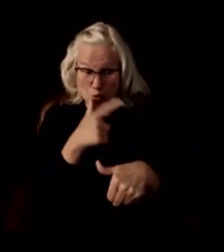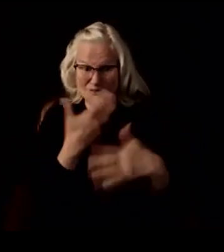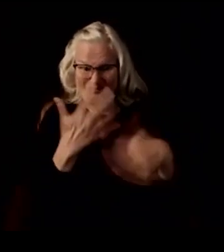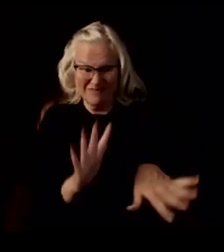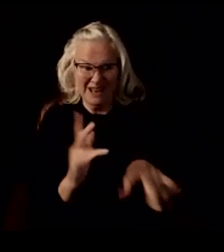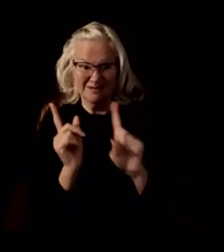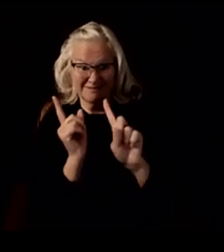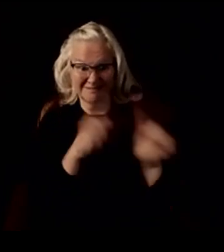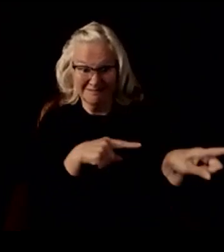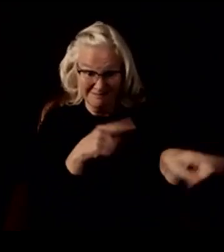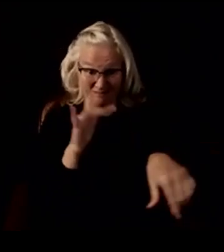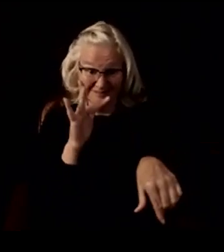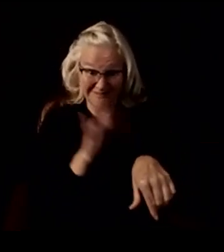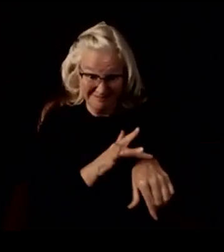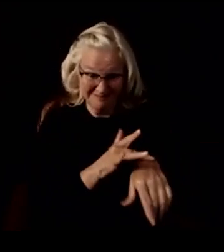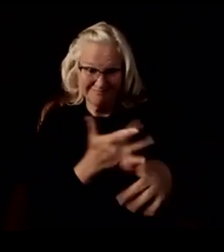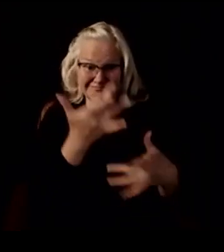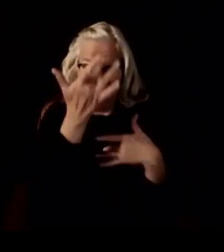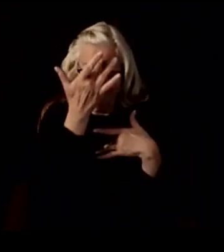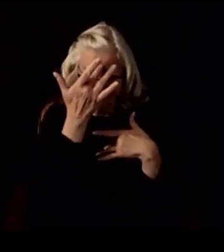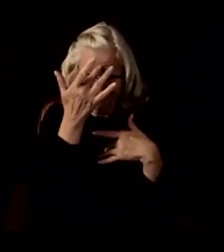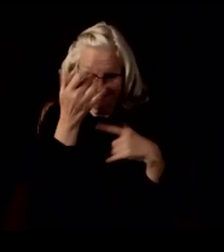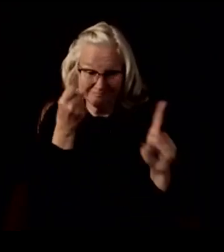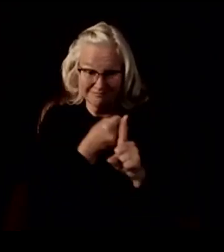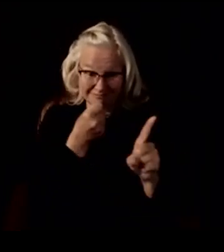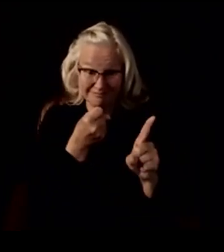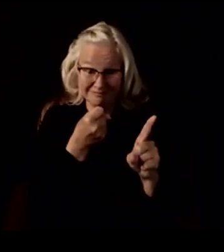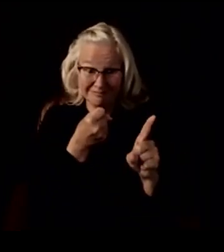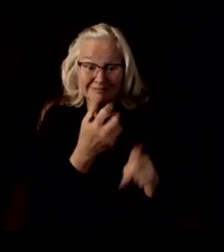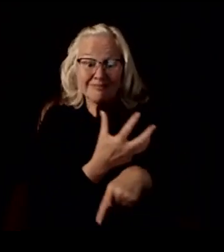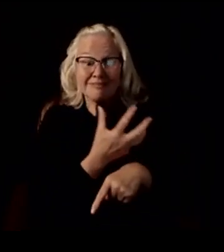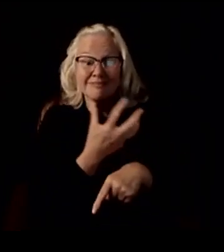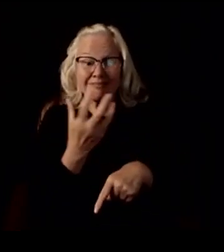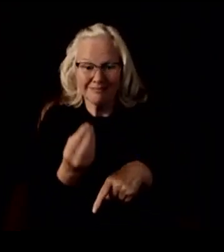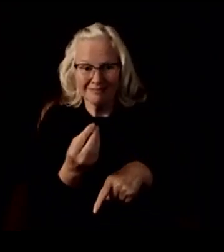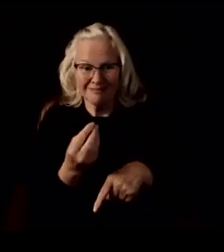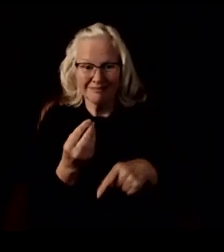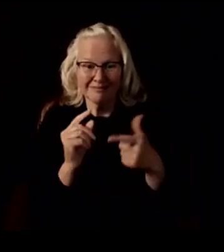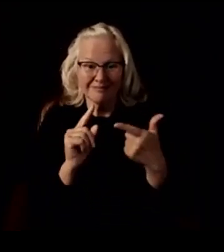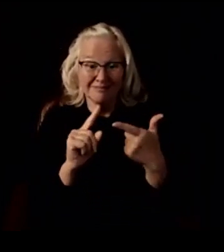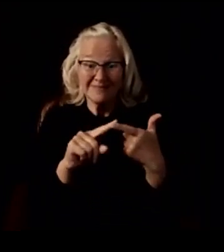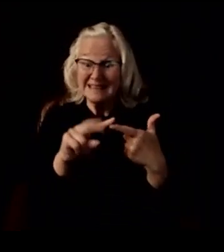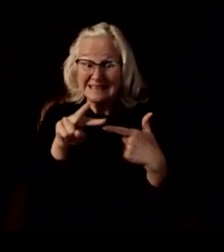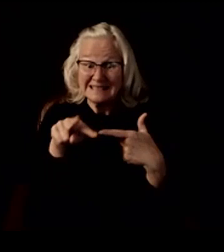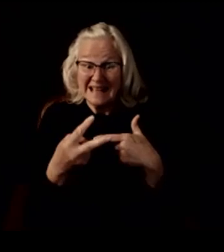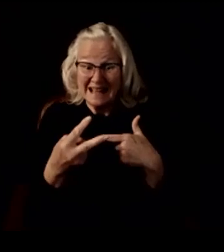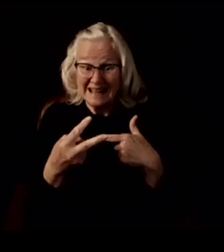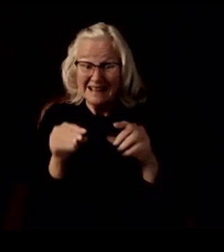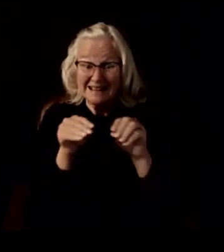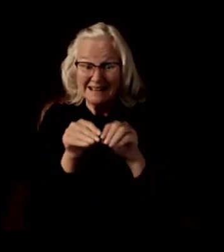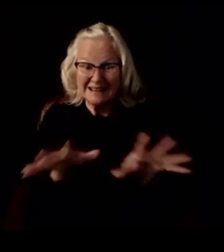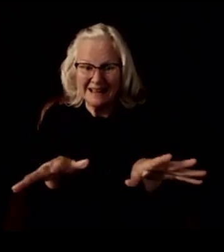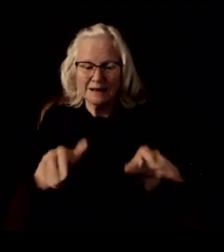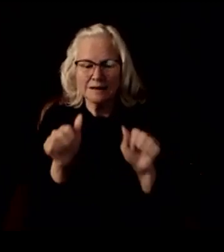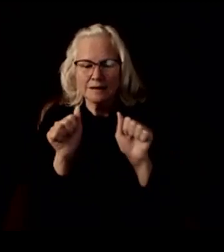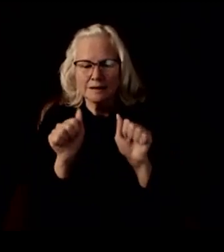may have been exposures at a wedding as part of secondary cases. So definitely expect to see